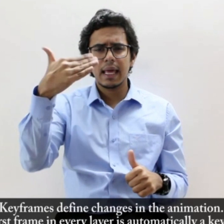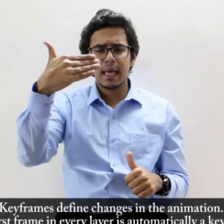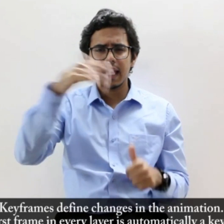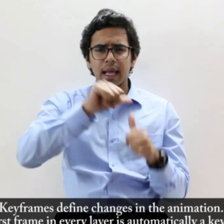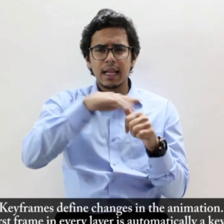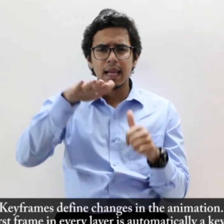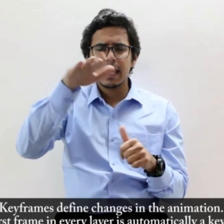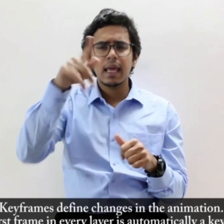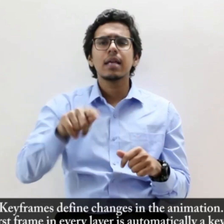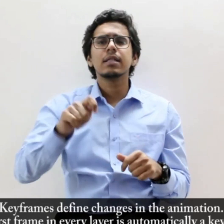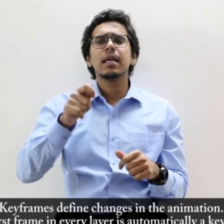keyframe.